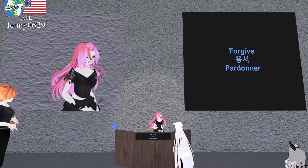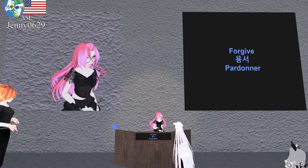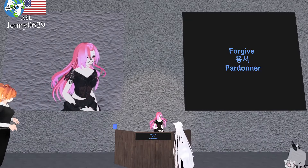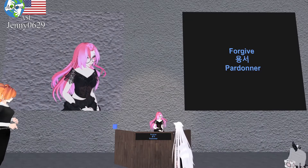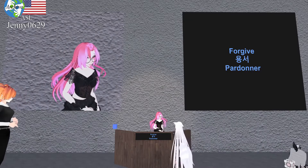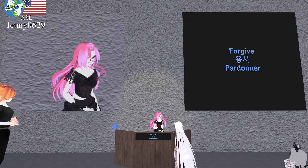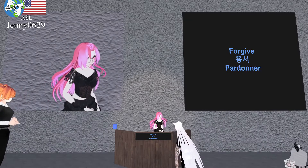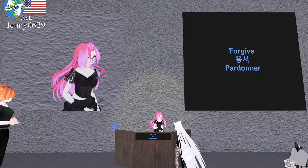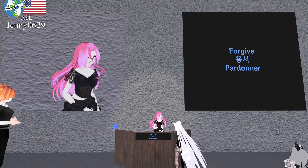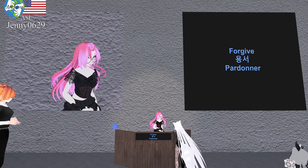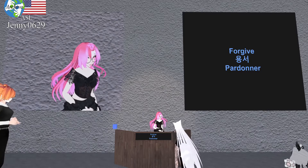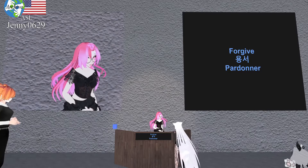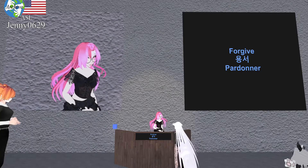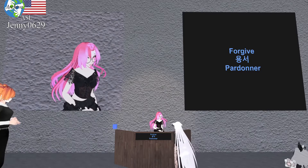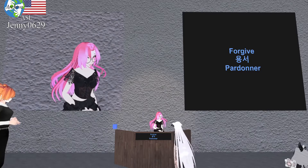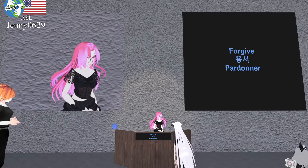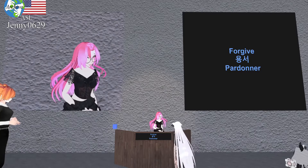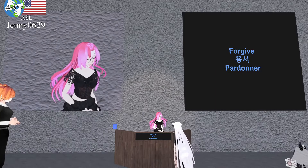Well,